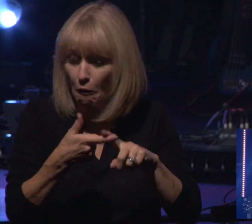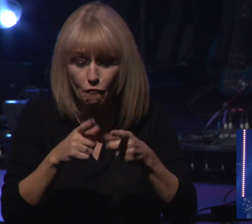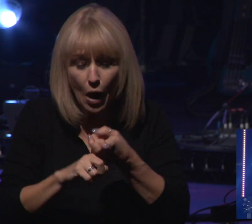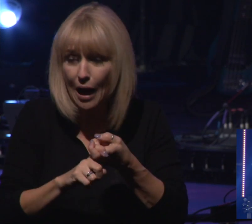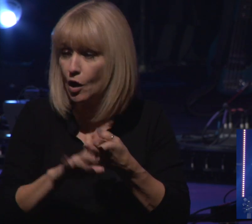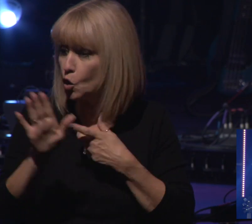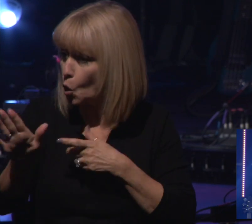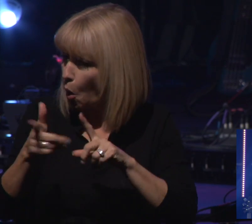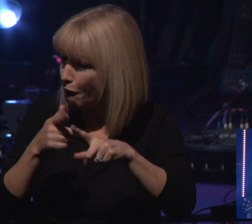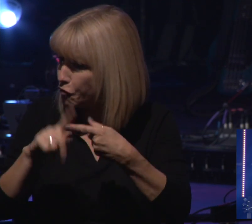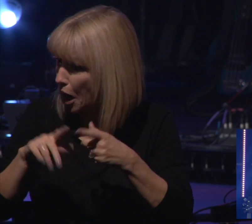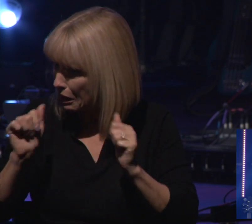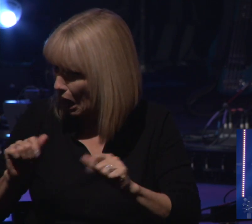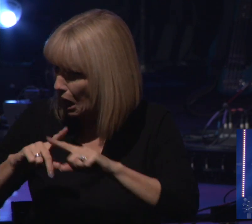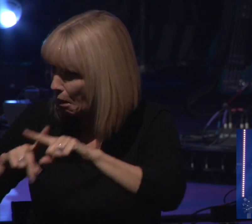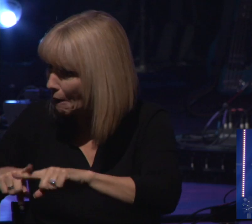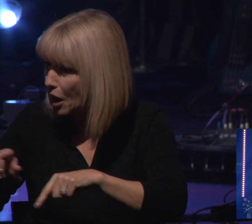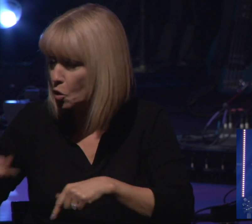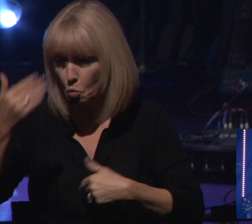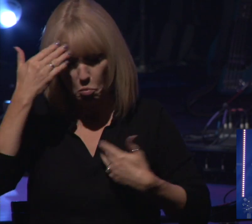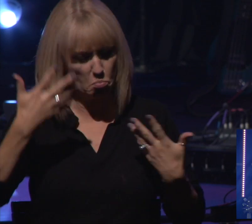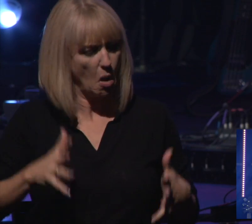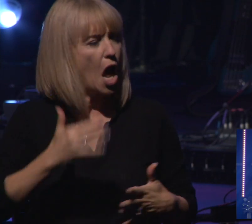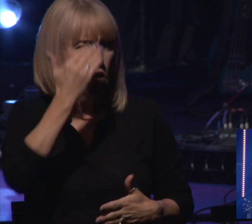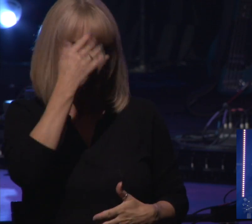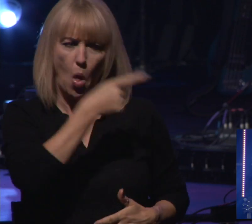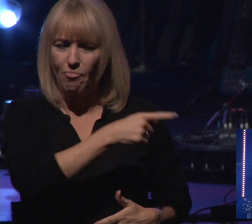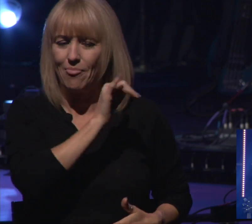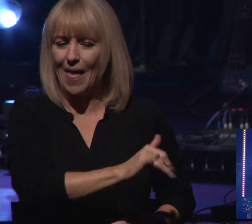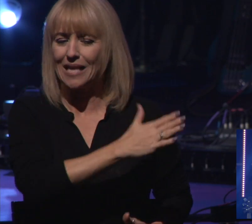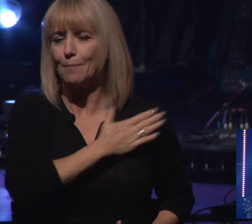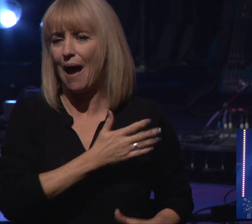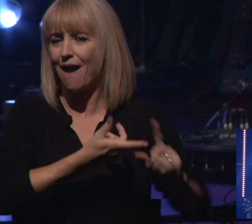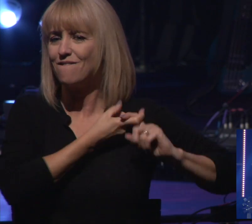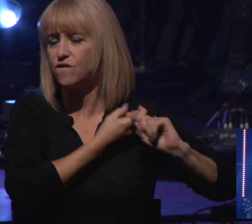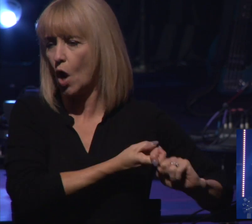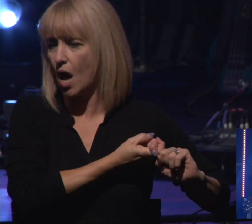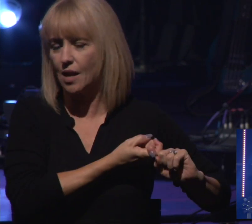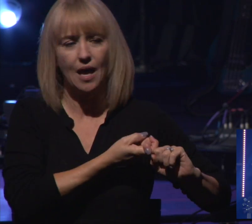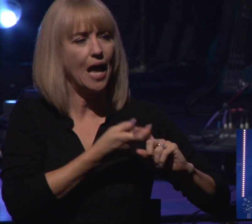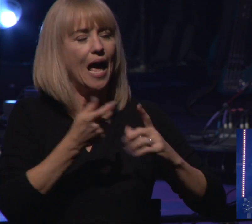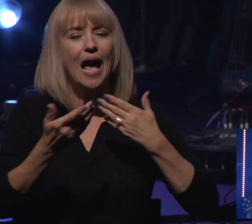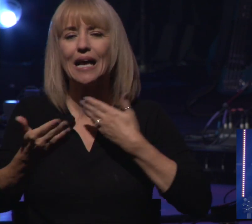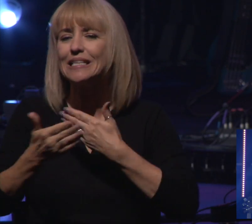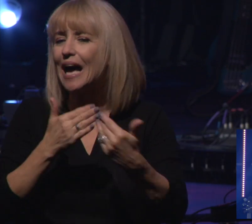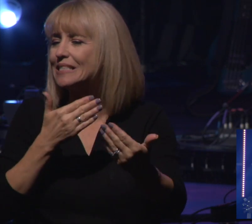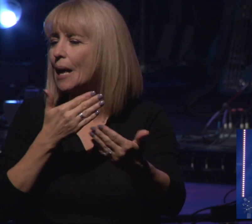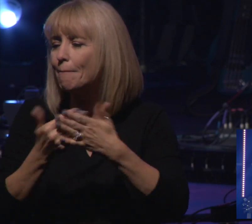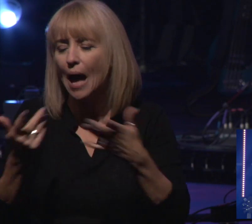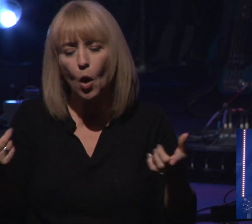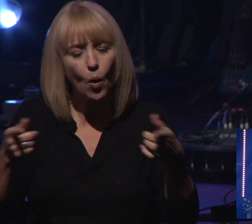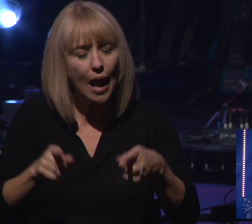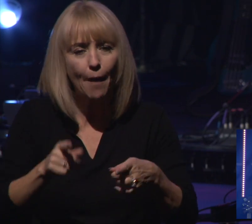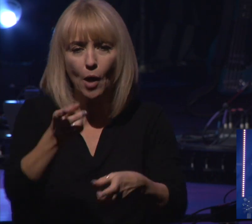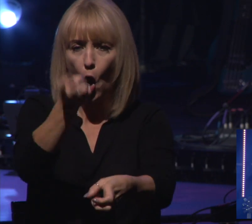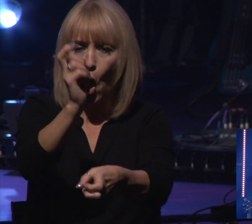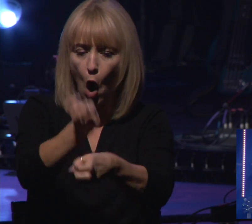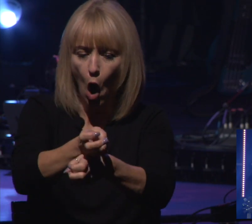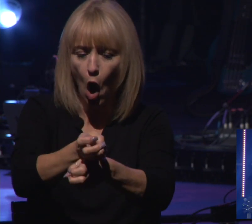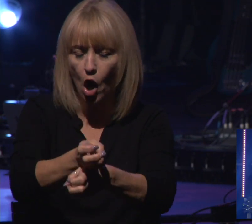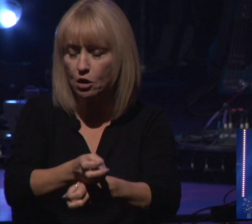dependable? They know what you're going to be. They know what you're going to say. They know you are there no matter what. You're there through all the difficult times of